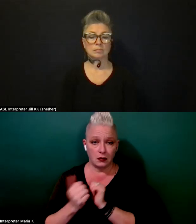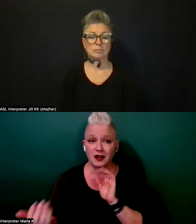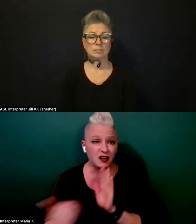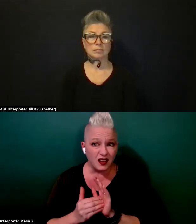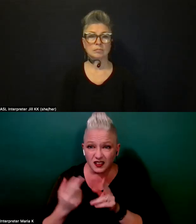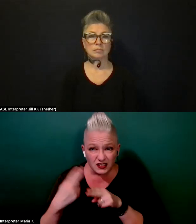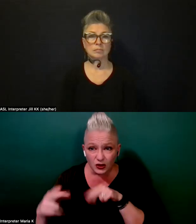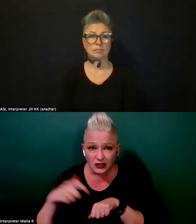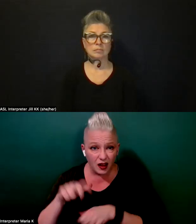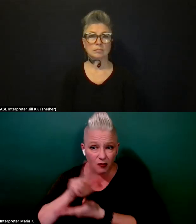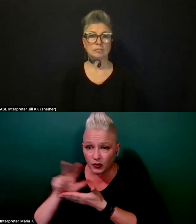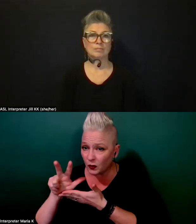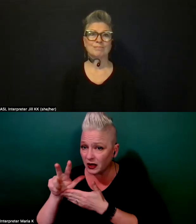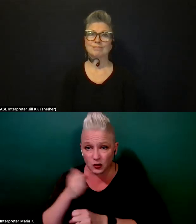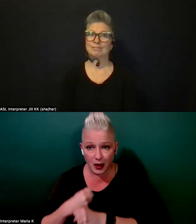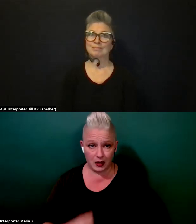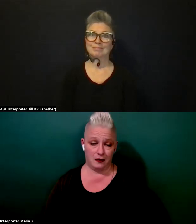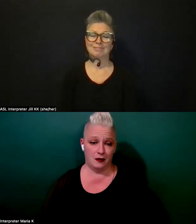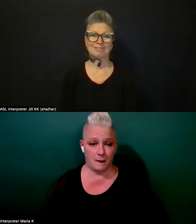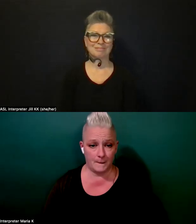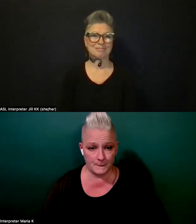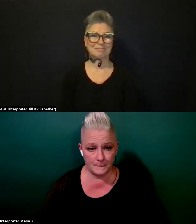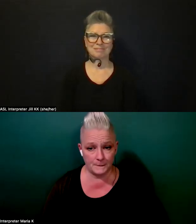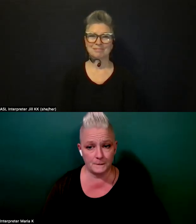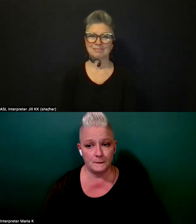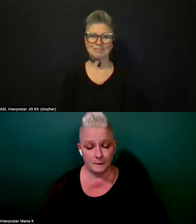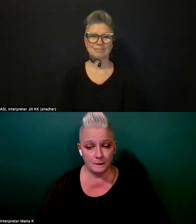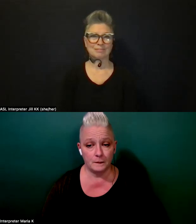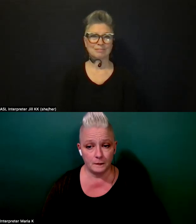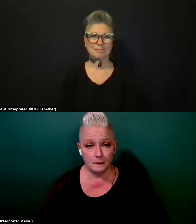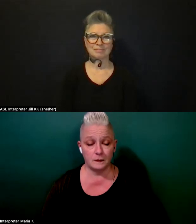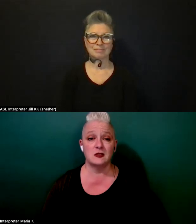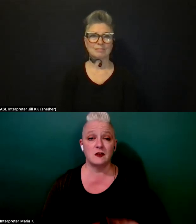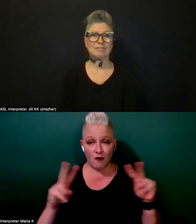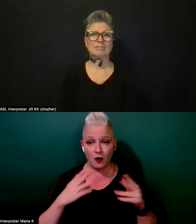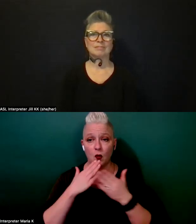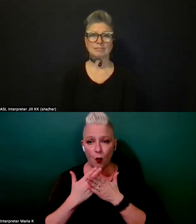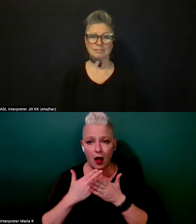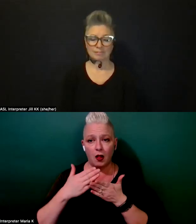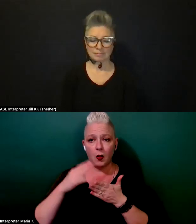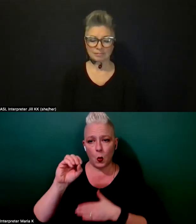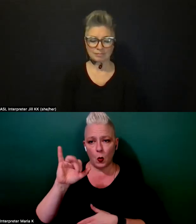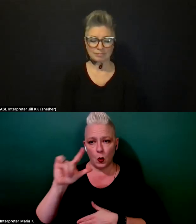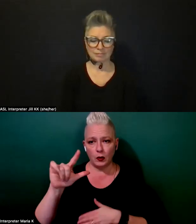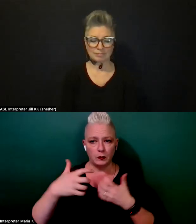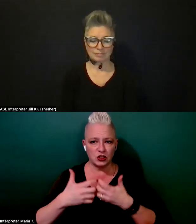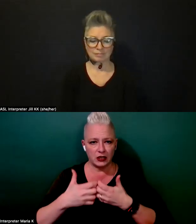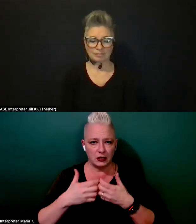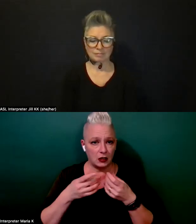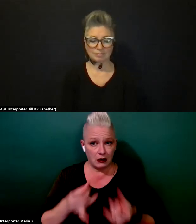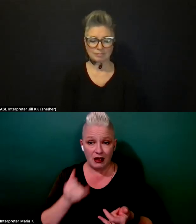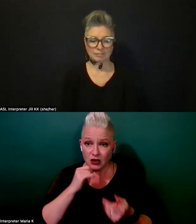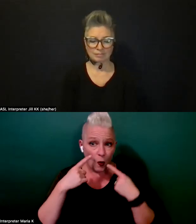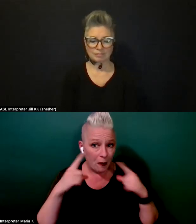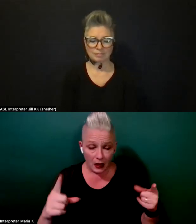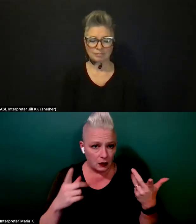have 3 weeks for these, so uh, it's a well-oiled machine, and if you don't make it, you don't finish the movie, and you